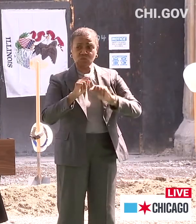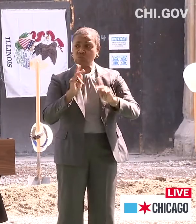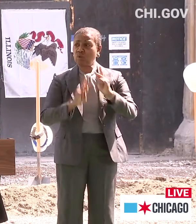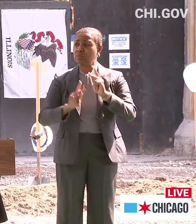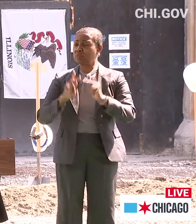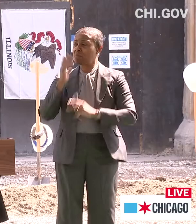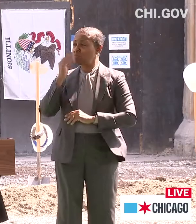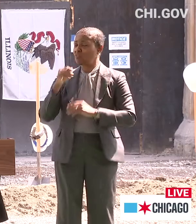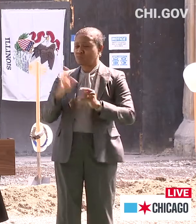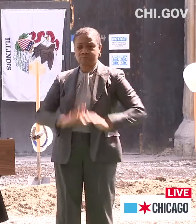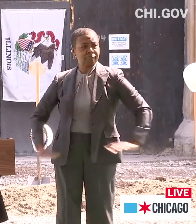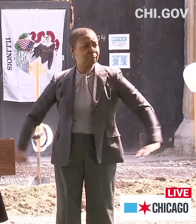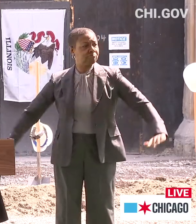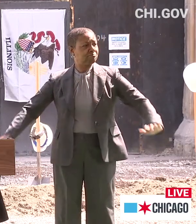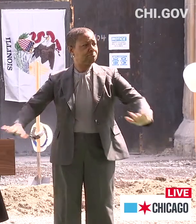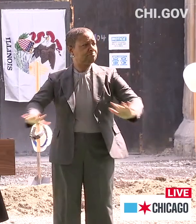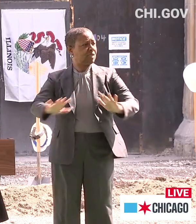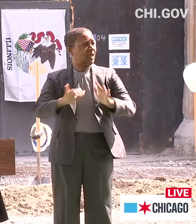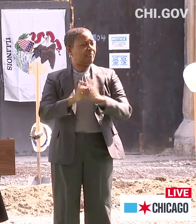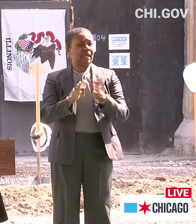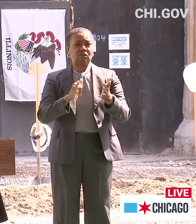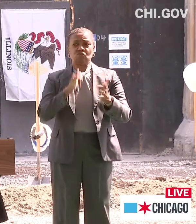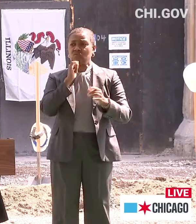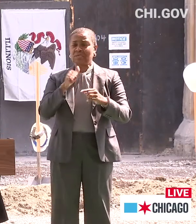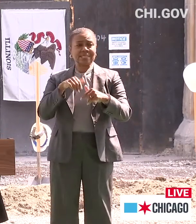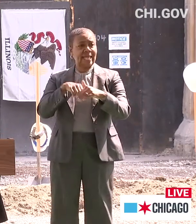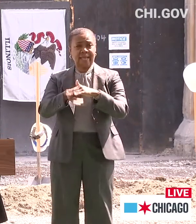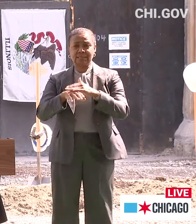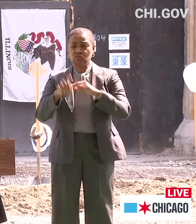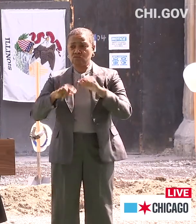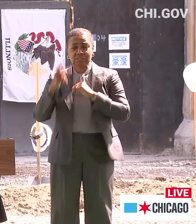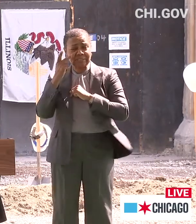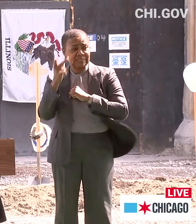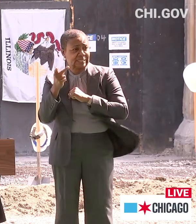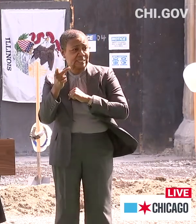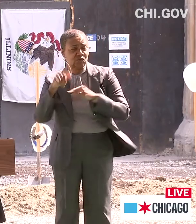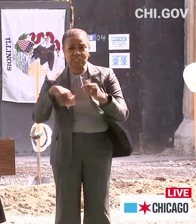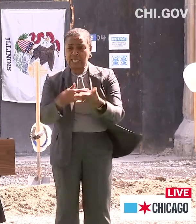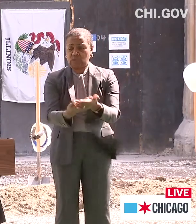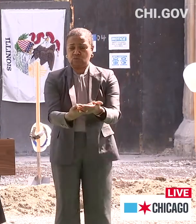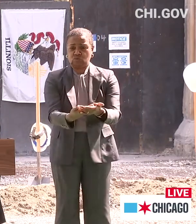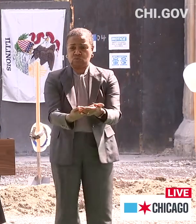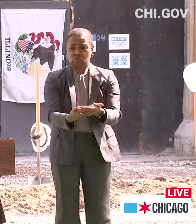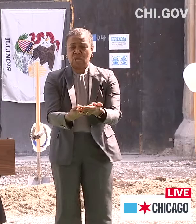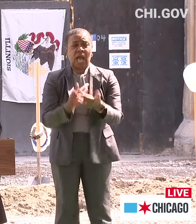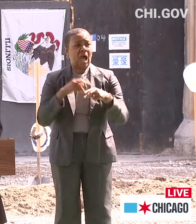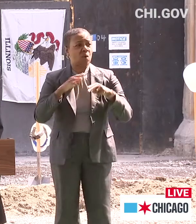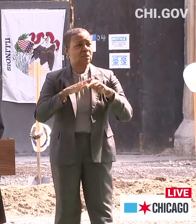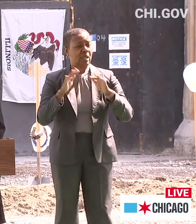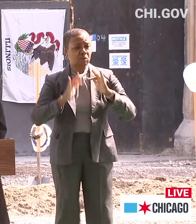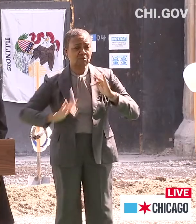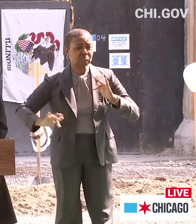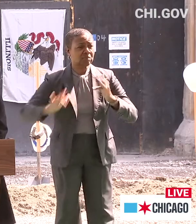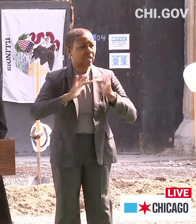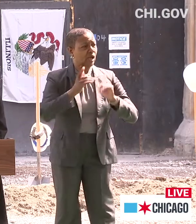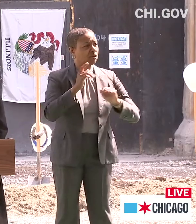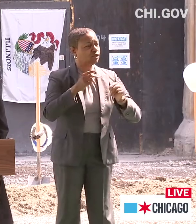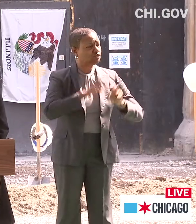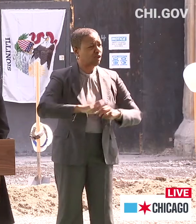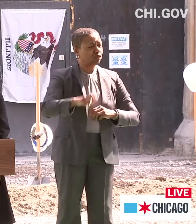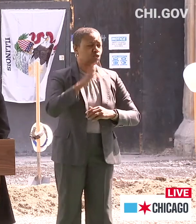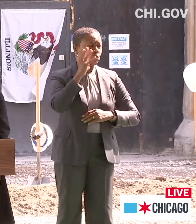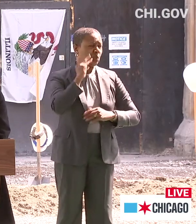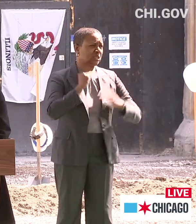pristine landscapes that were otherwise virtually impossible to visit. Our rail network allowed travelers to experience